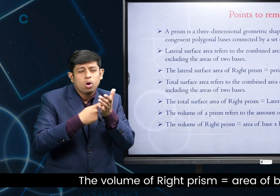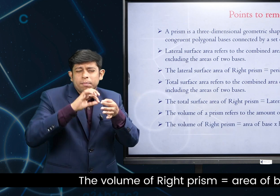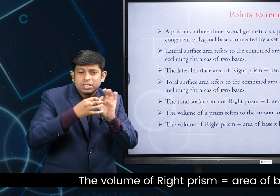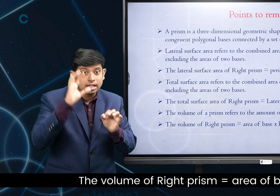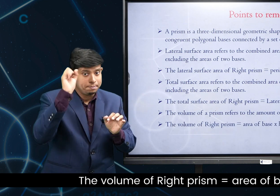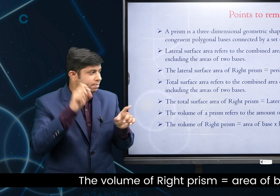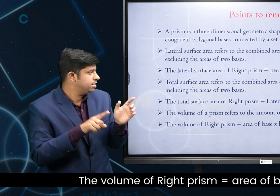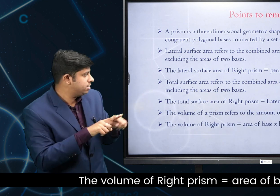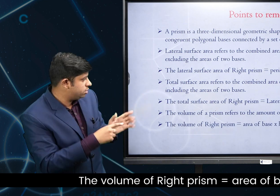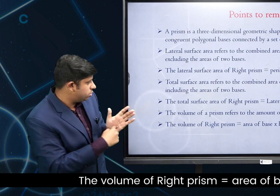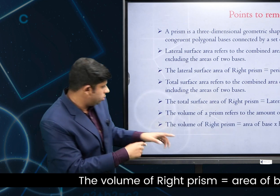to area of base into height.